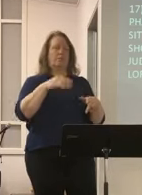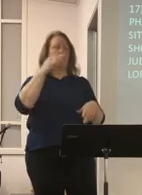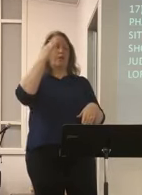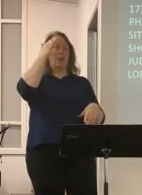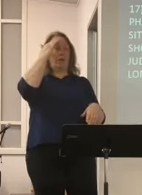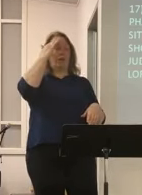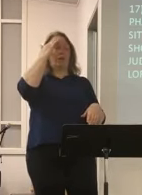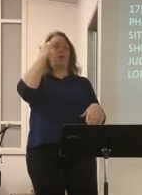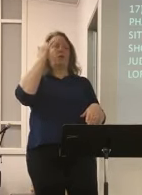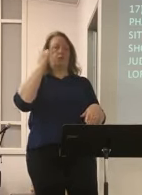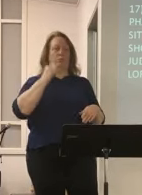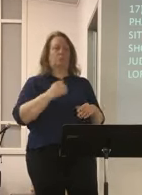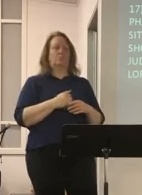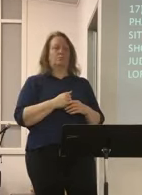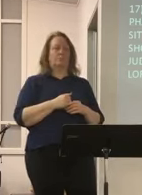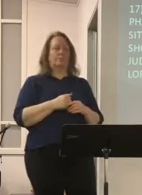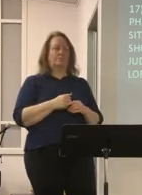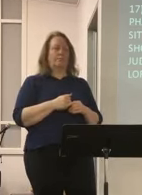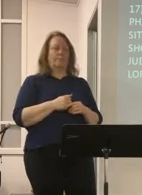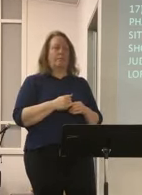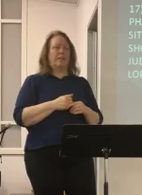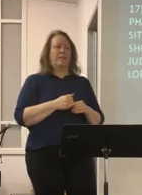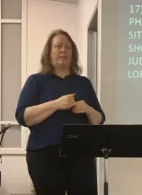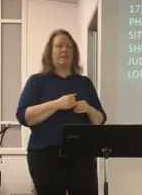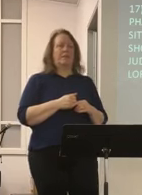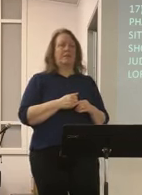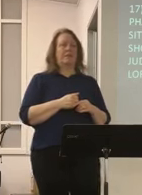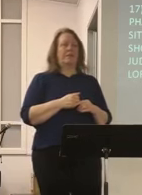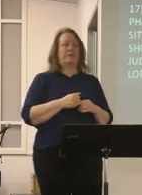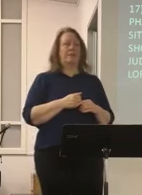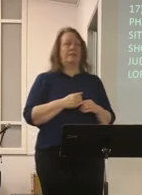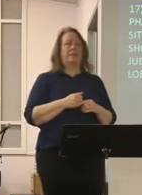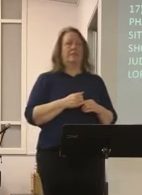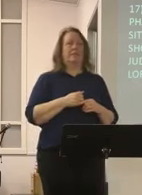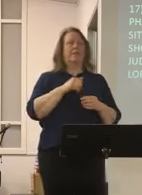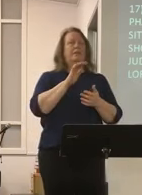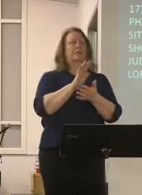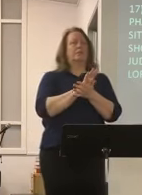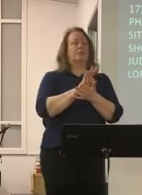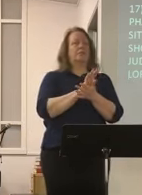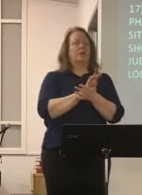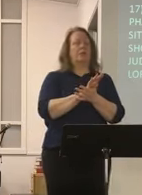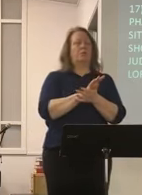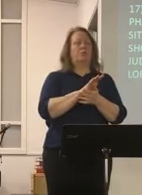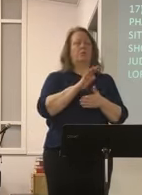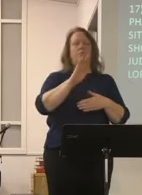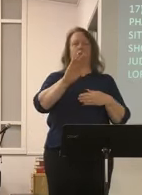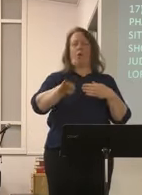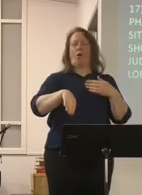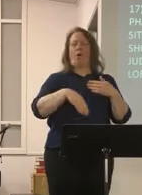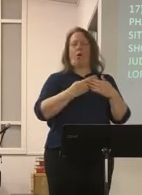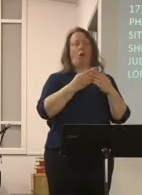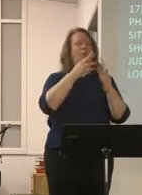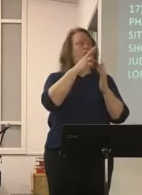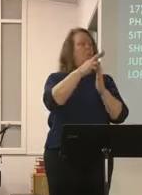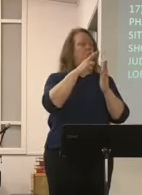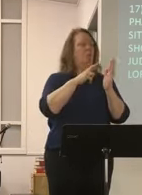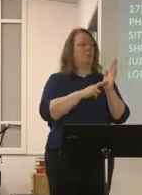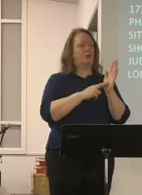what the Mishnah is. And the Mishnah is a document that has all the rules in